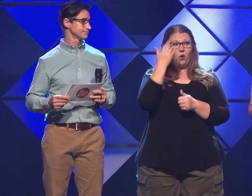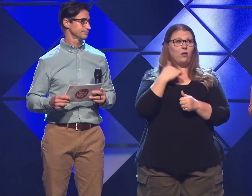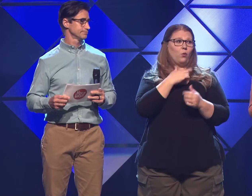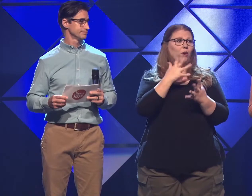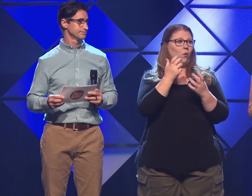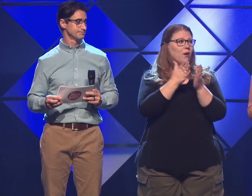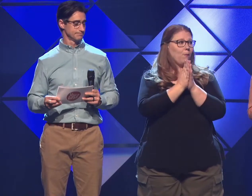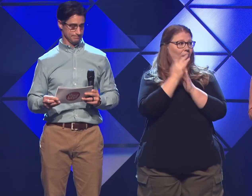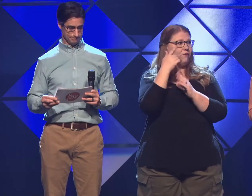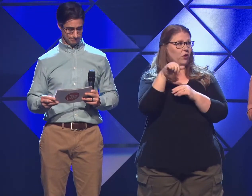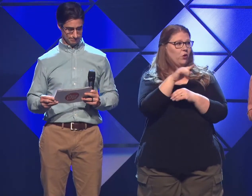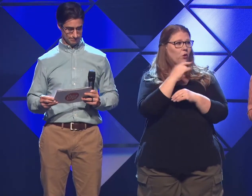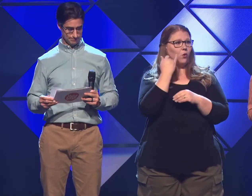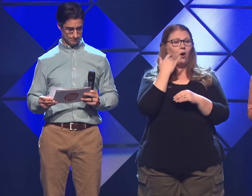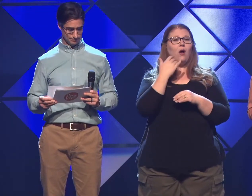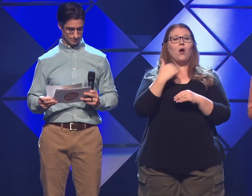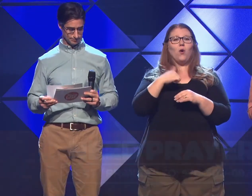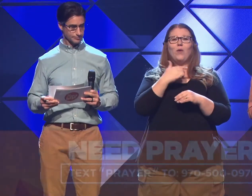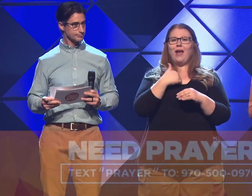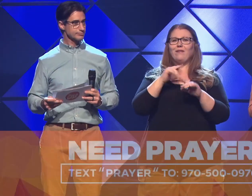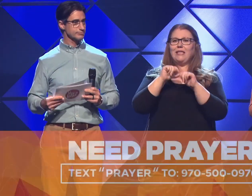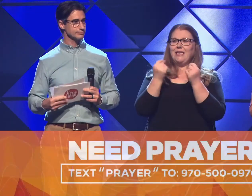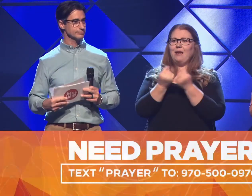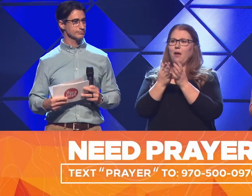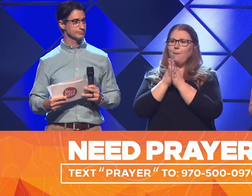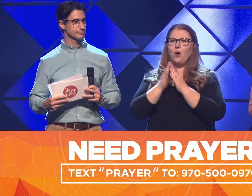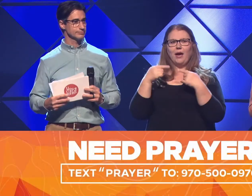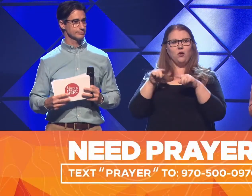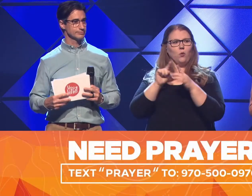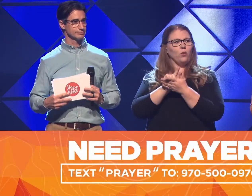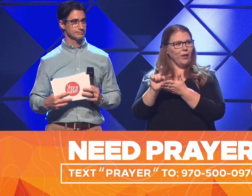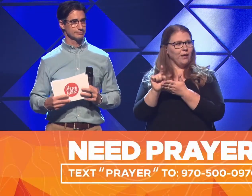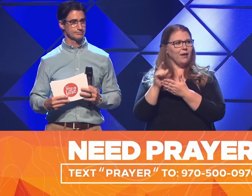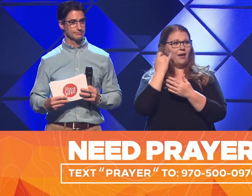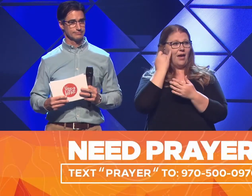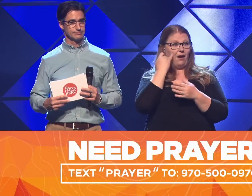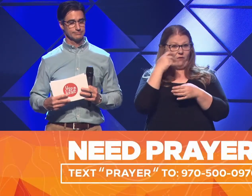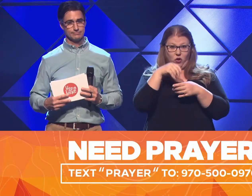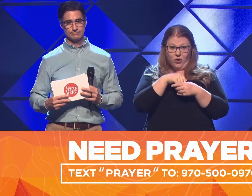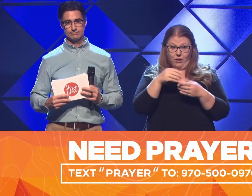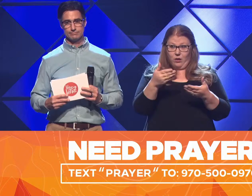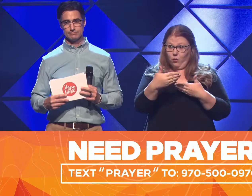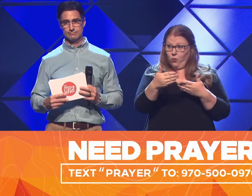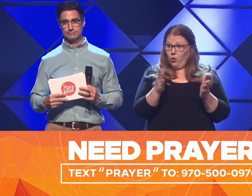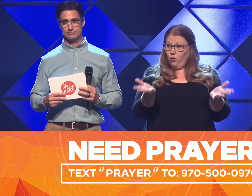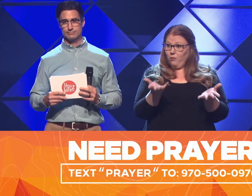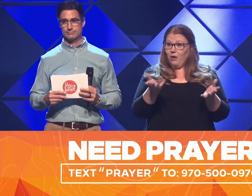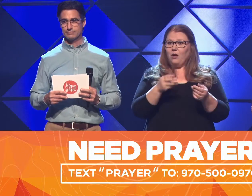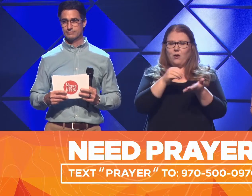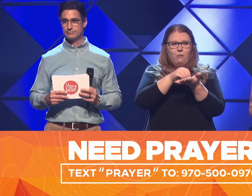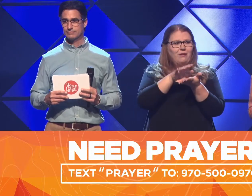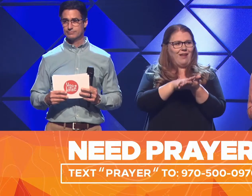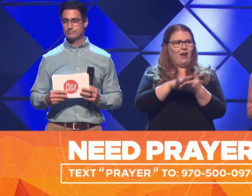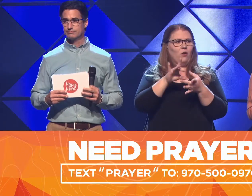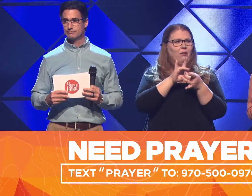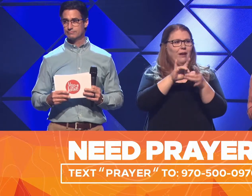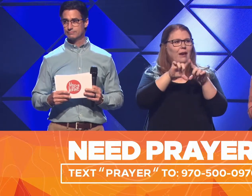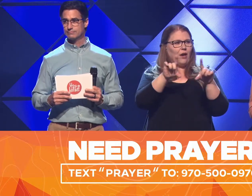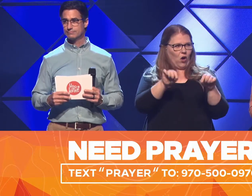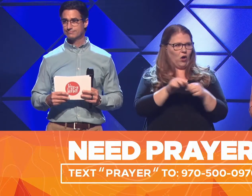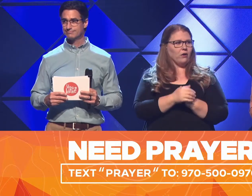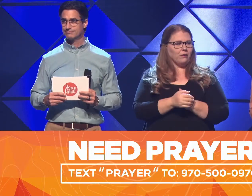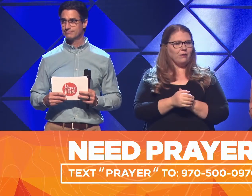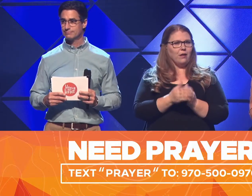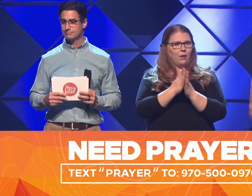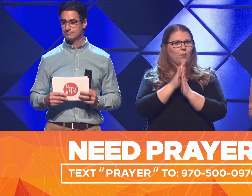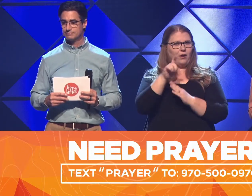for you, and we have a team of people who pray throughout the week. If you're in the room, you can write your prayer request on your Connect card, and